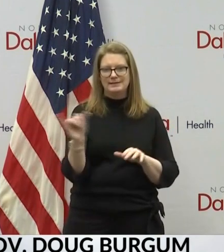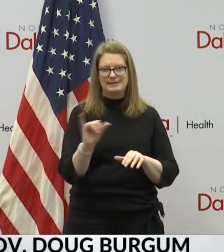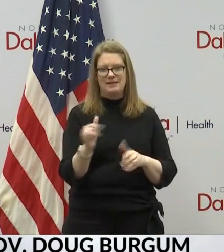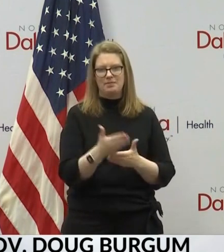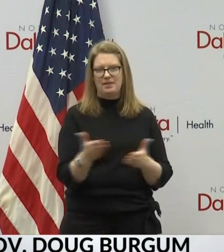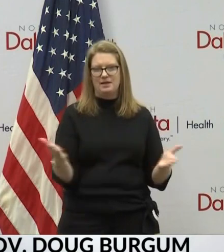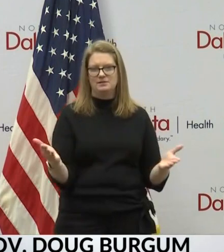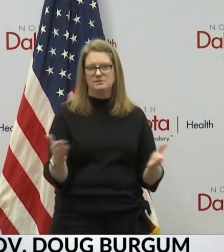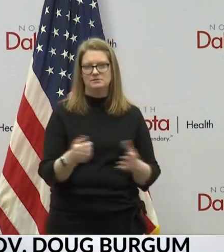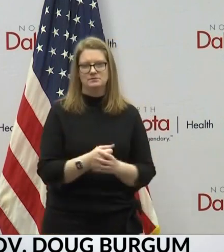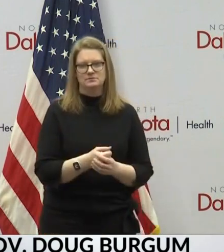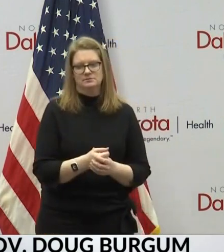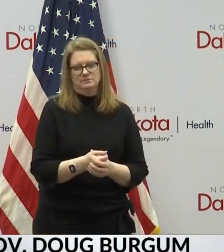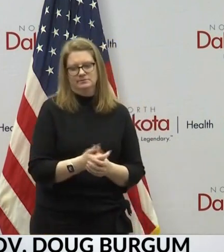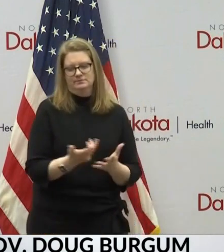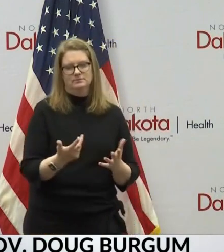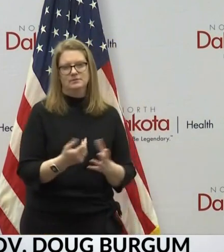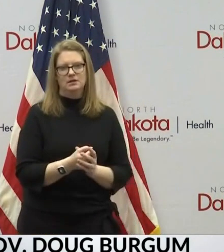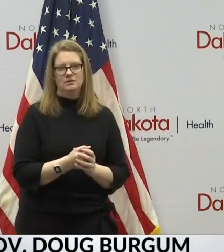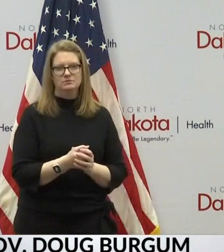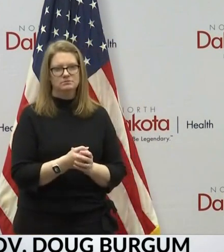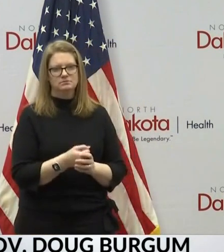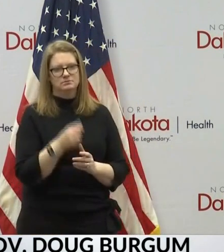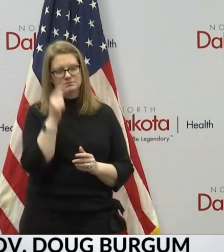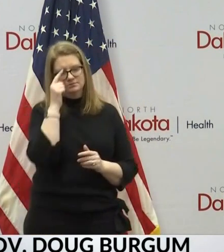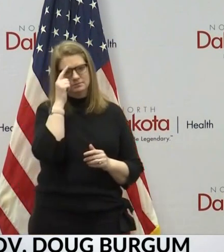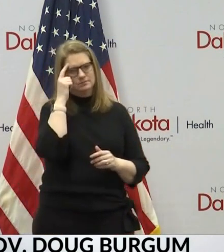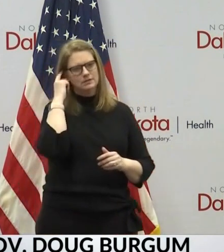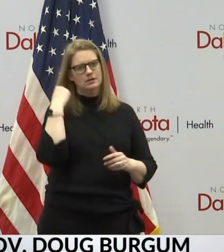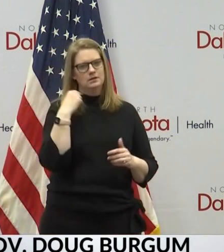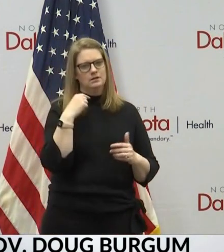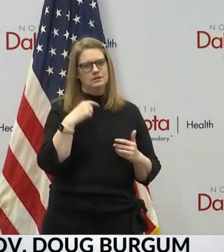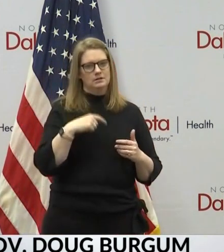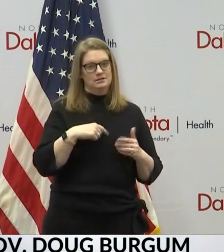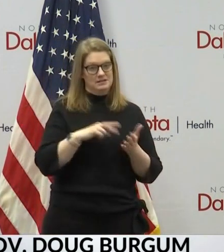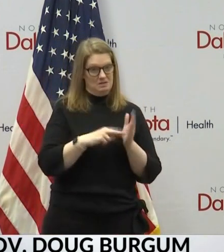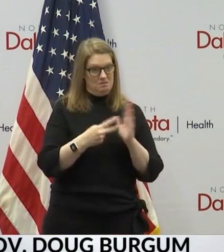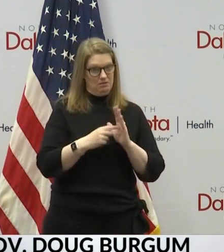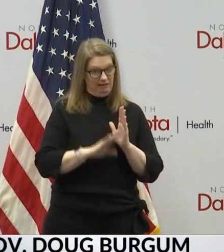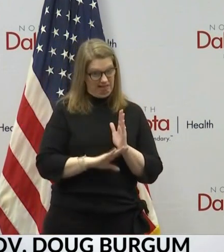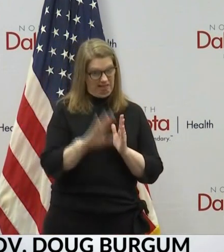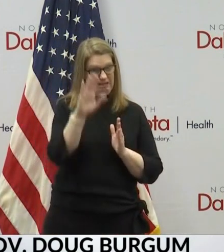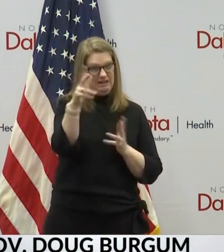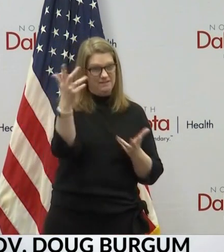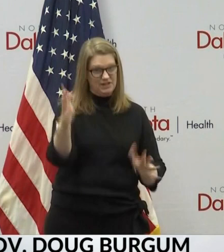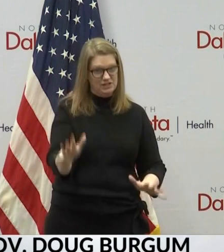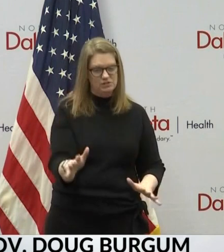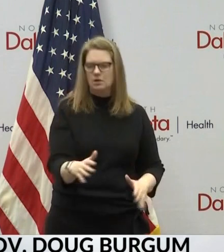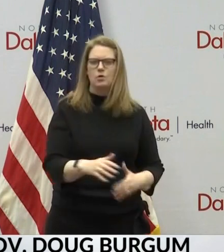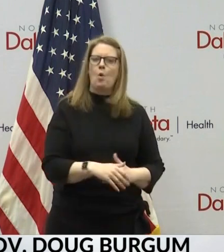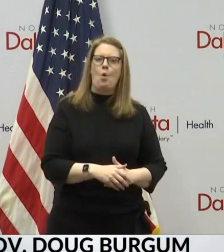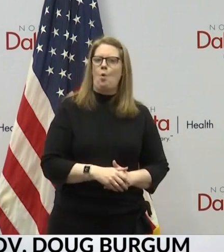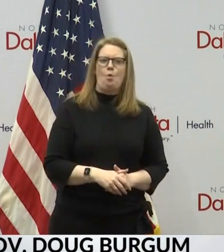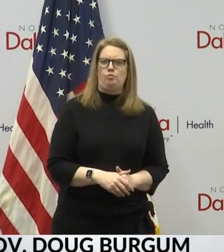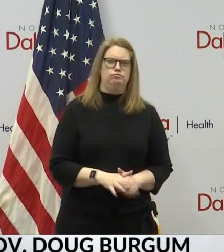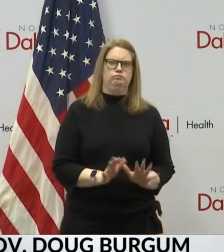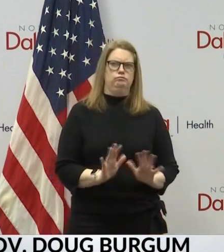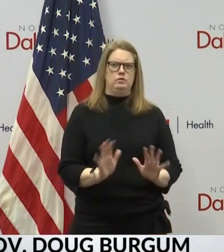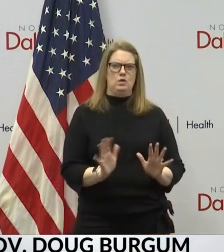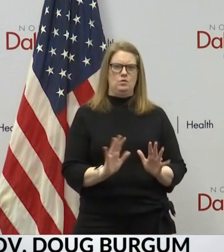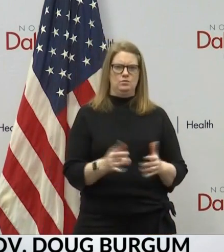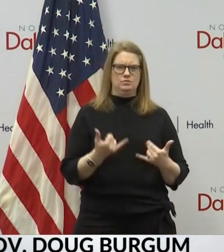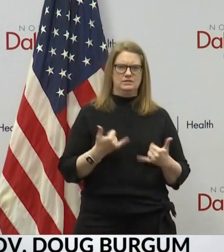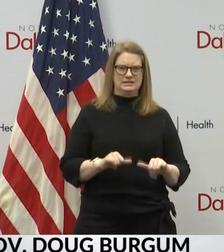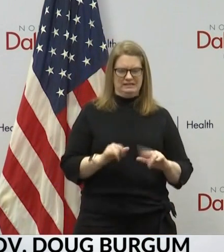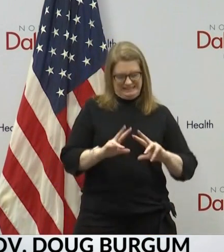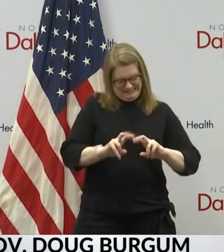don't think I've seen anything yet that says that we're behind it yet, but that doesn't mean we're going to keep digging into the